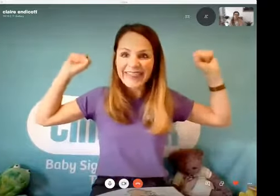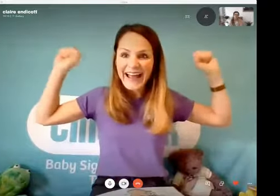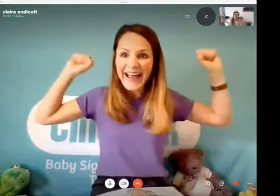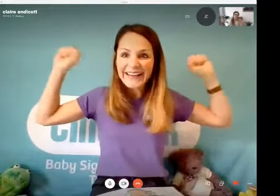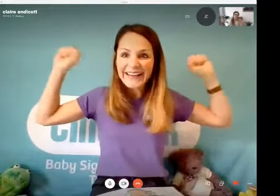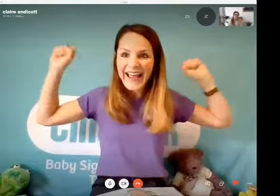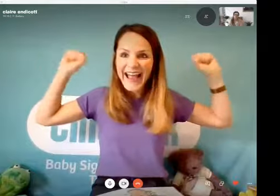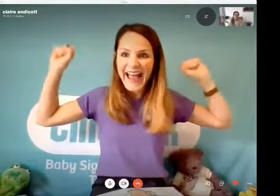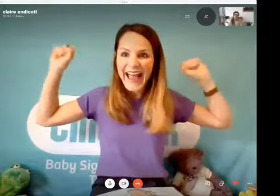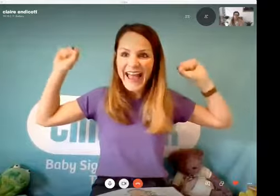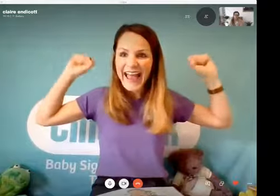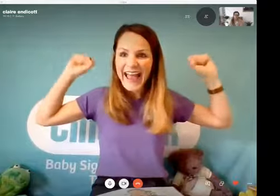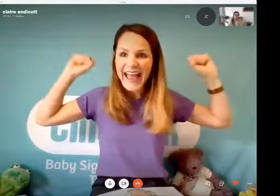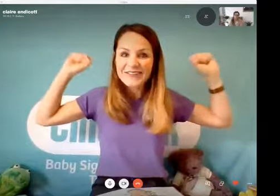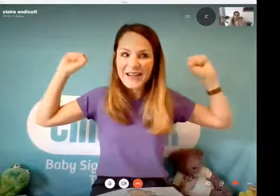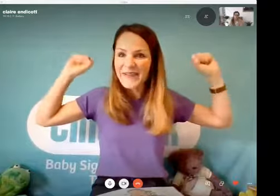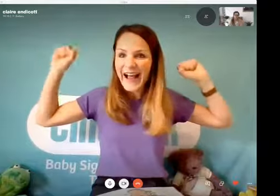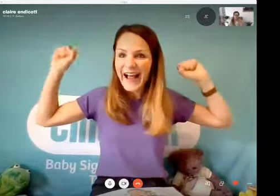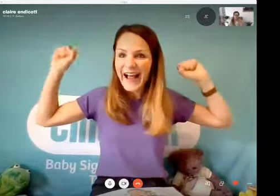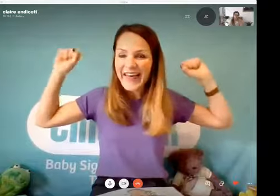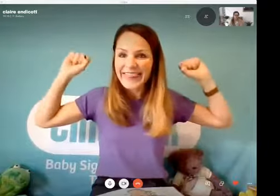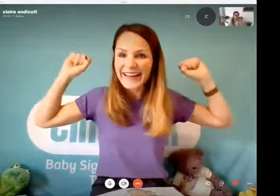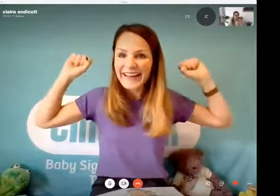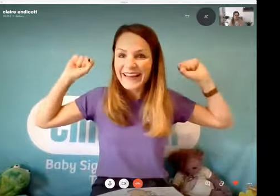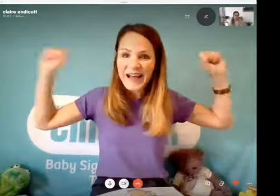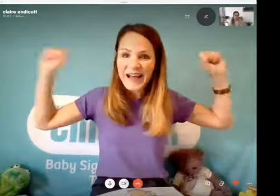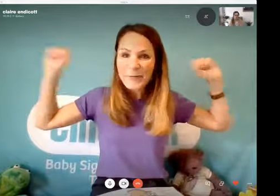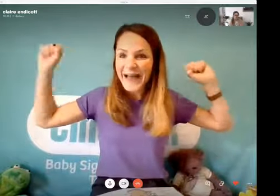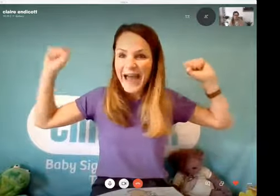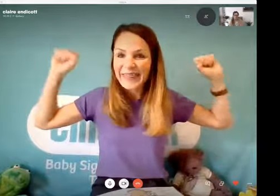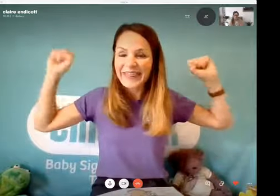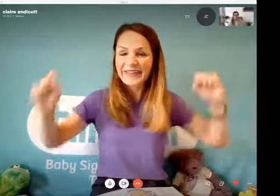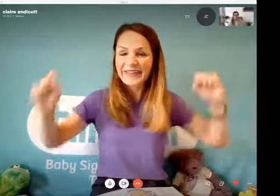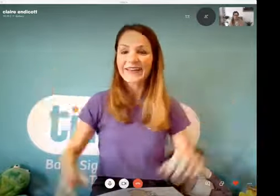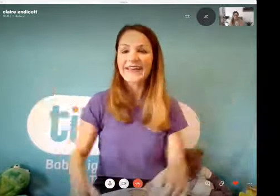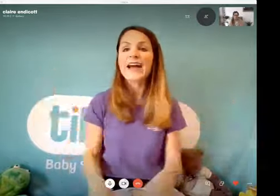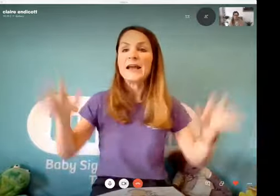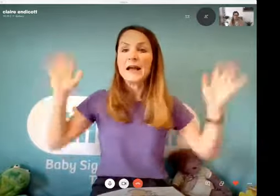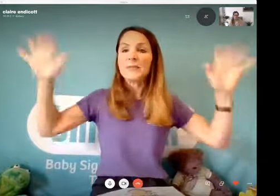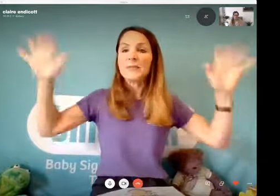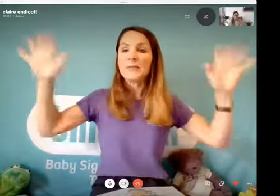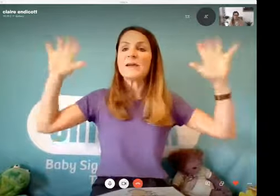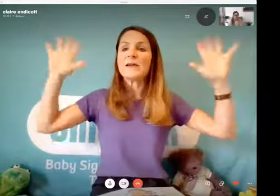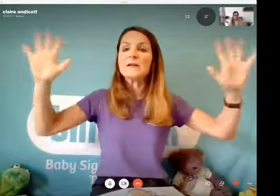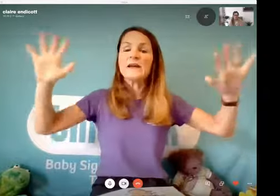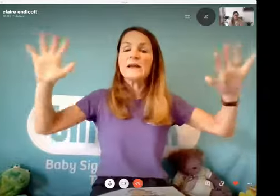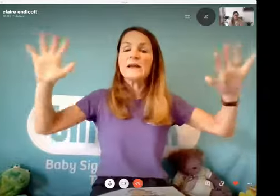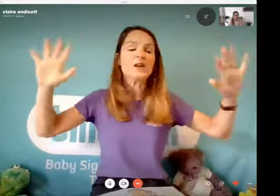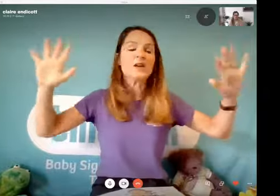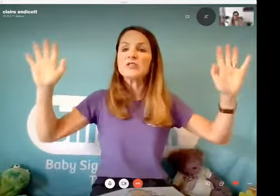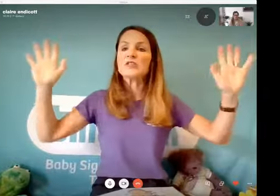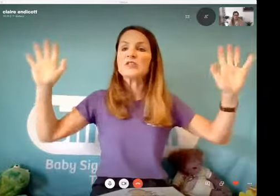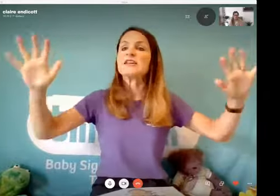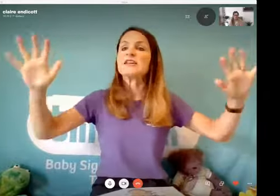Yeah? Would you like a bath? A bath. Okay. My baby, my youngest used to just sign it like this. She'd